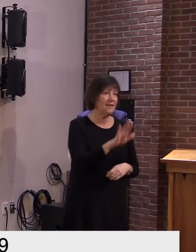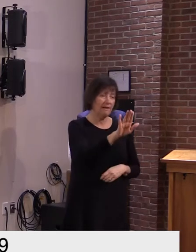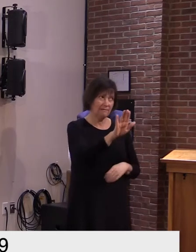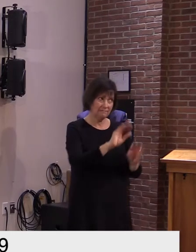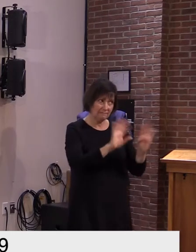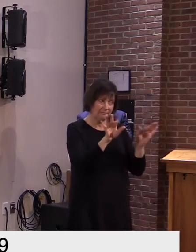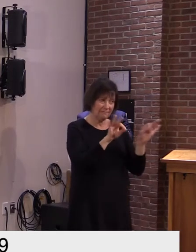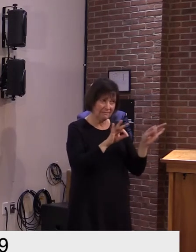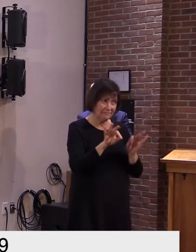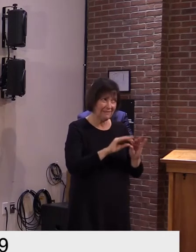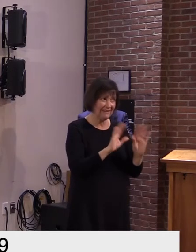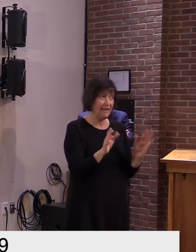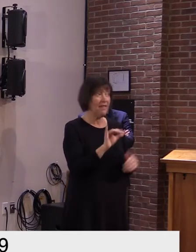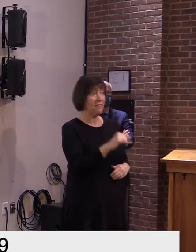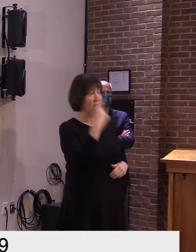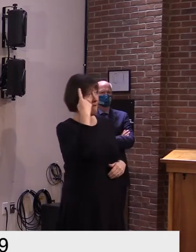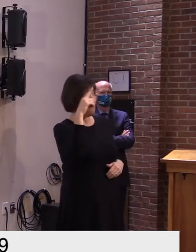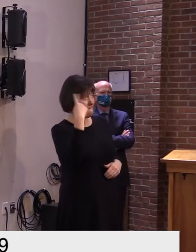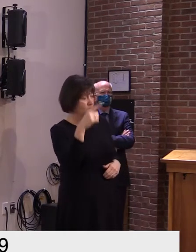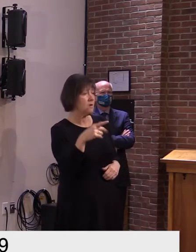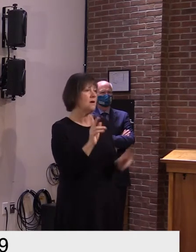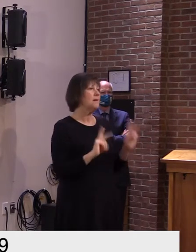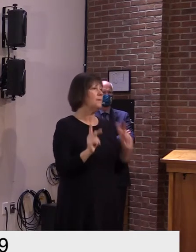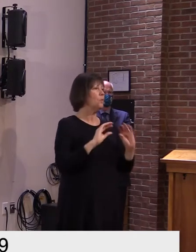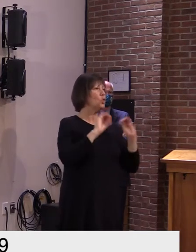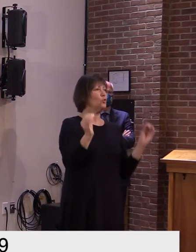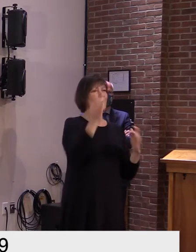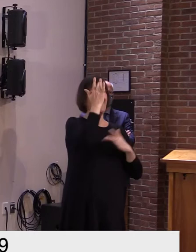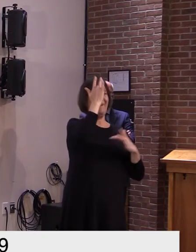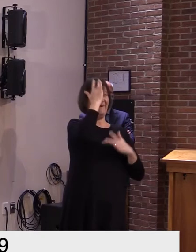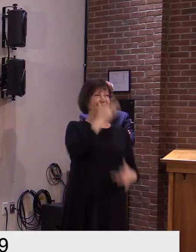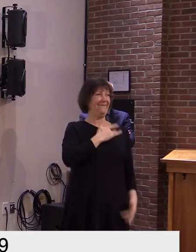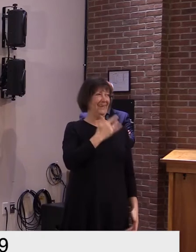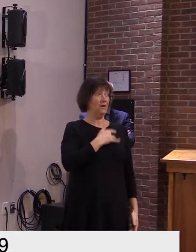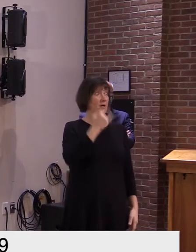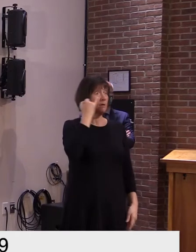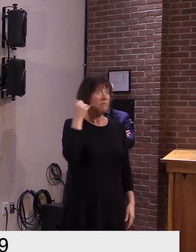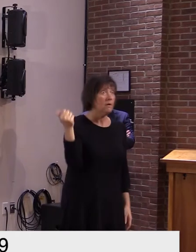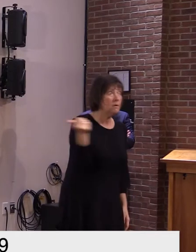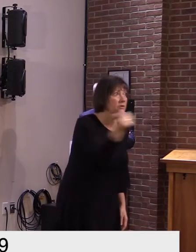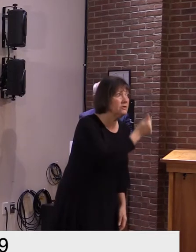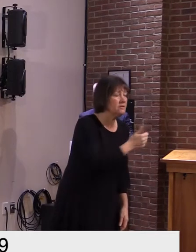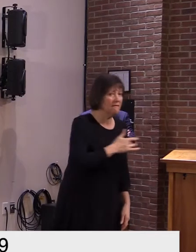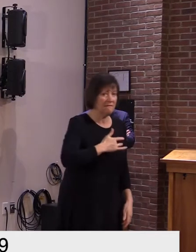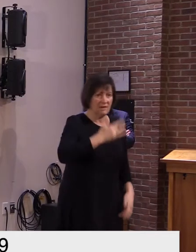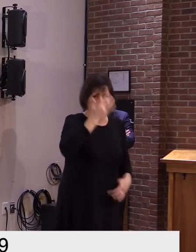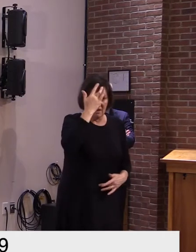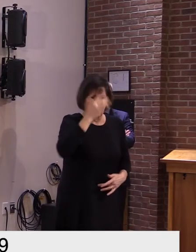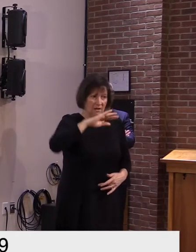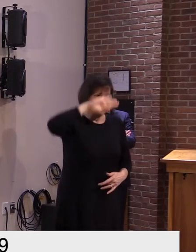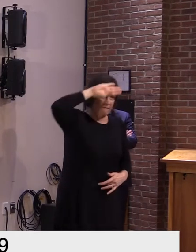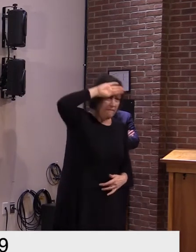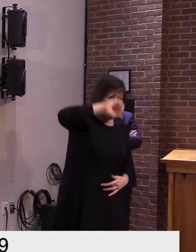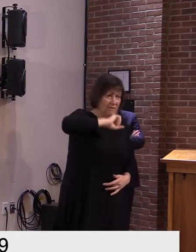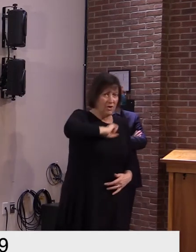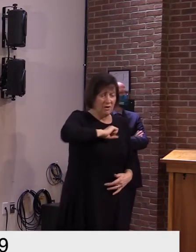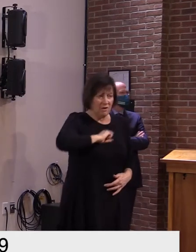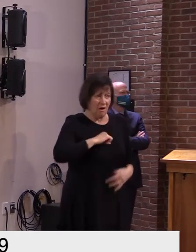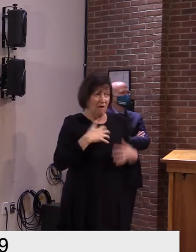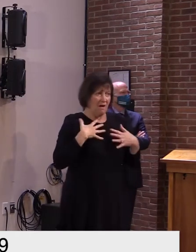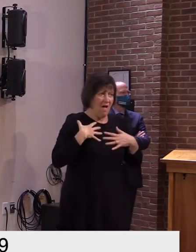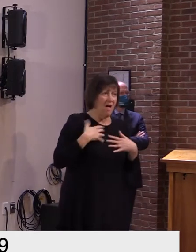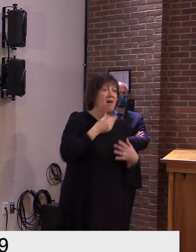is asymptomatic testing. If you have symptoms, call your provider. There'll be immediate